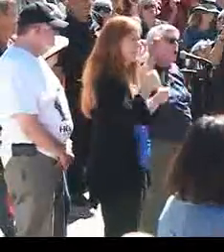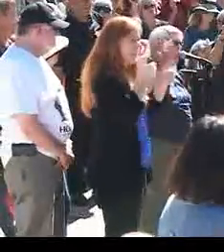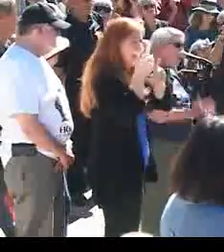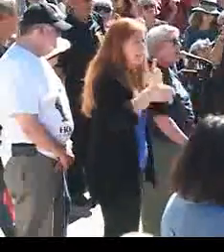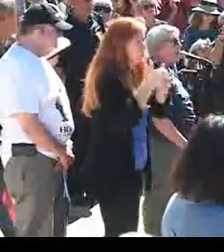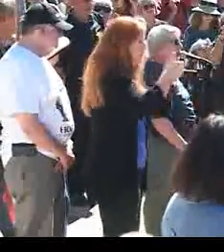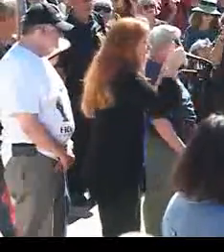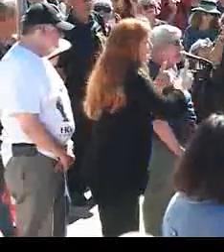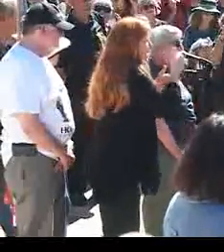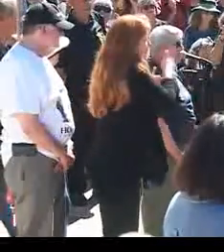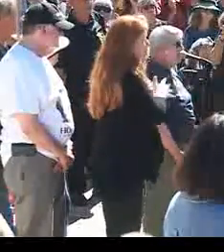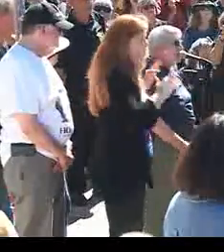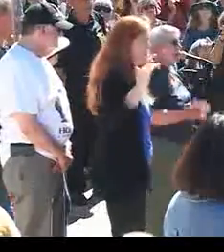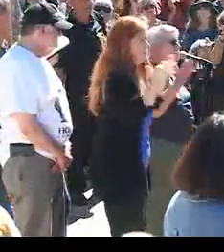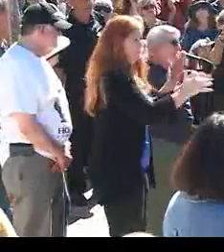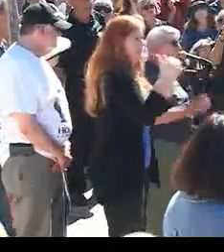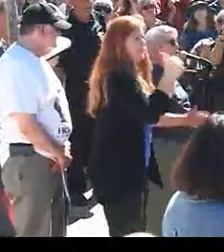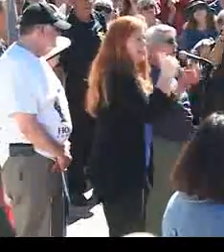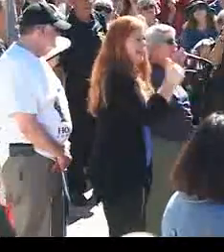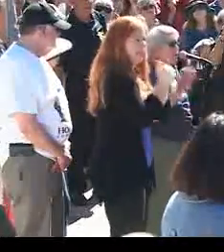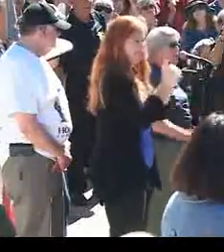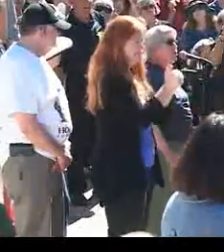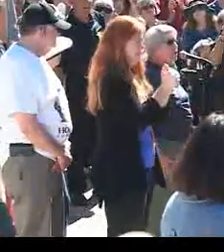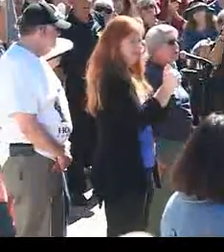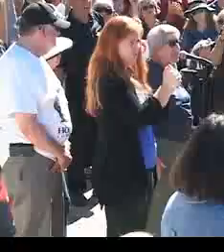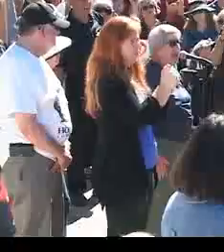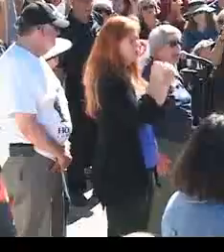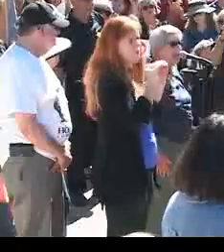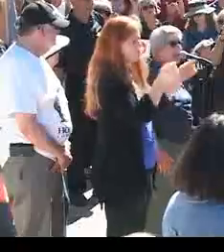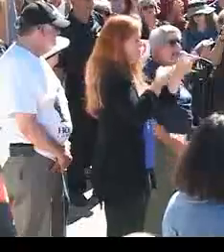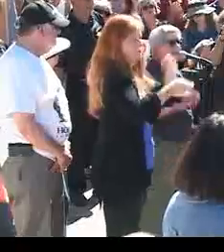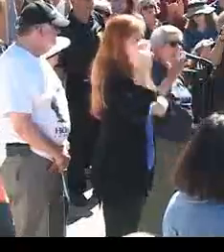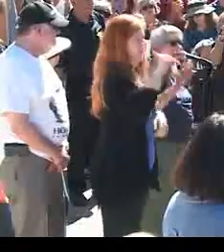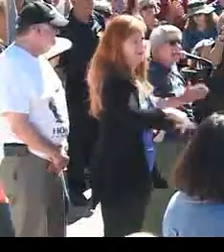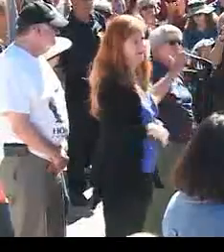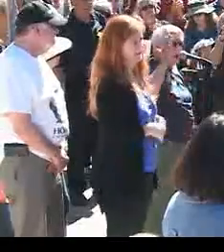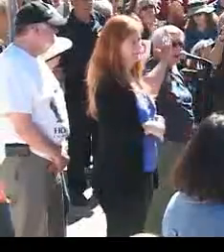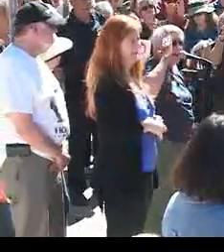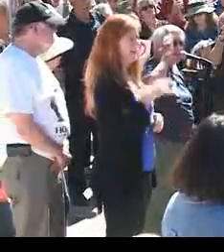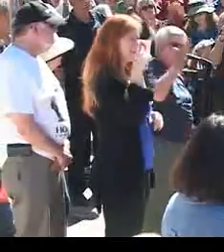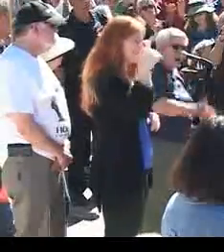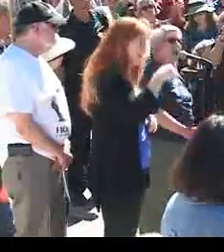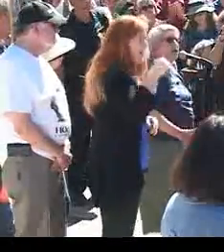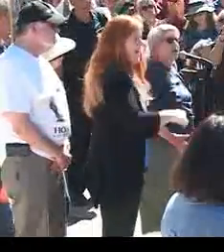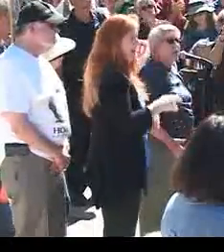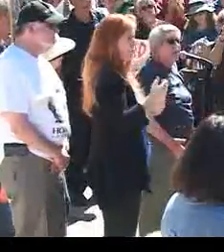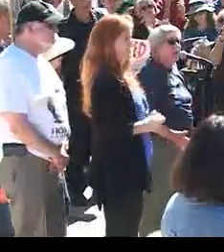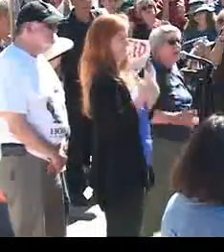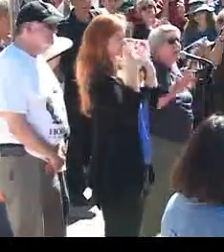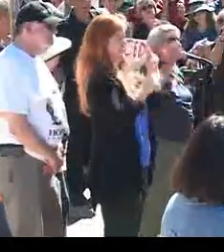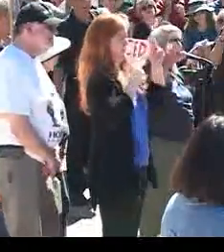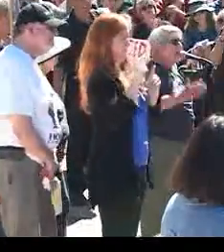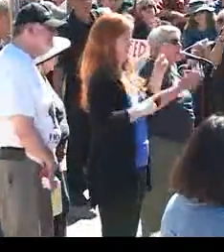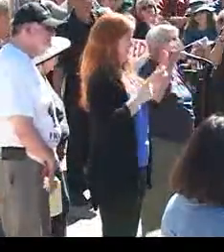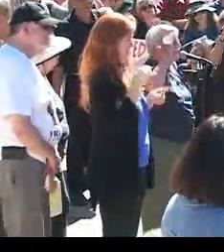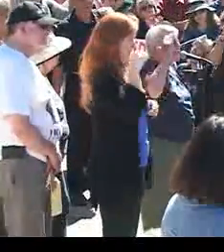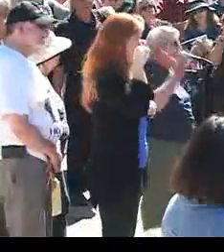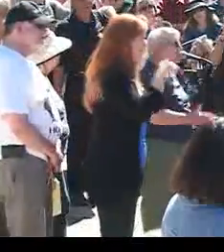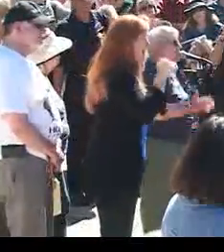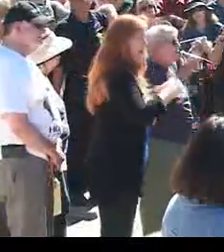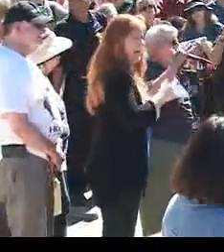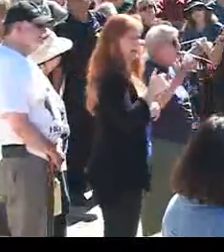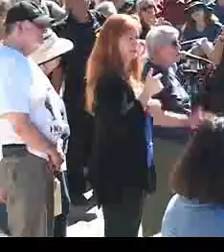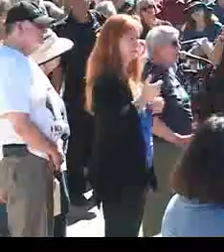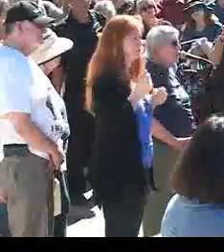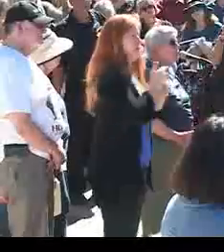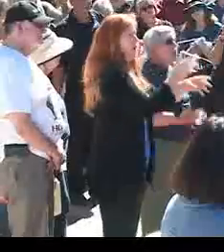neighborhood-to-neighborhood organizing. There's no substitution for that. That is what inspires people. That is what gets